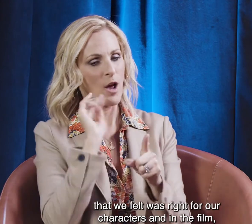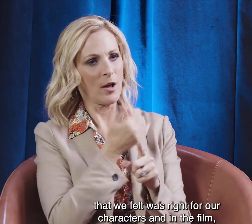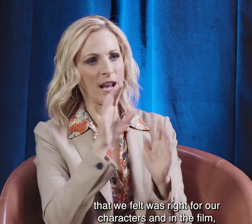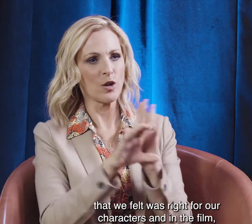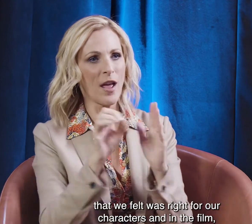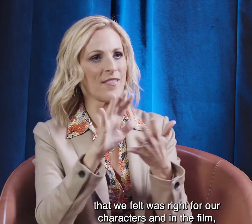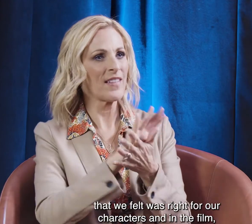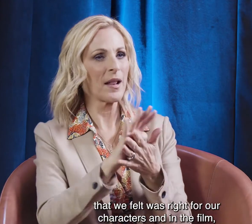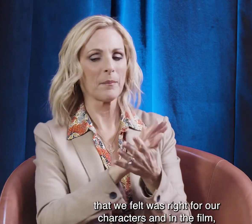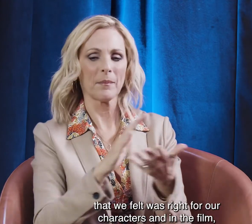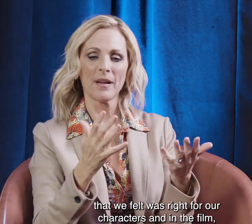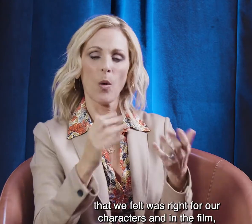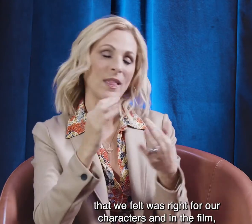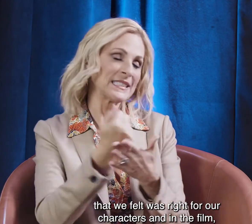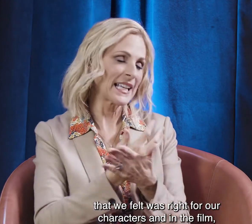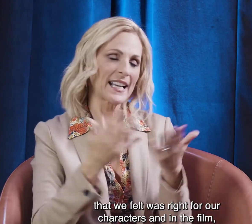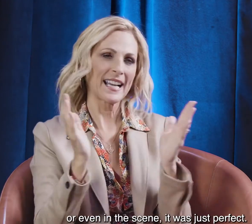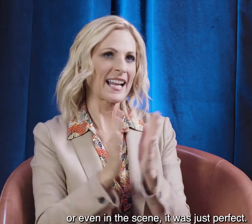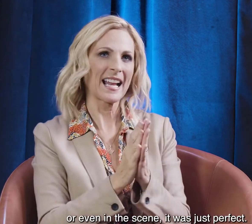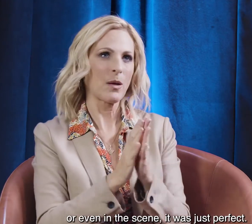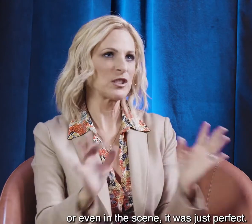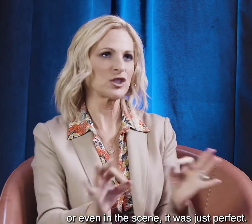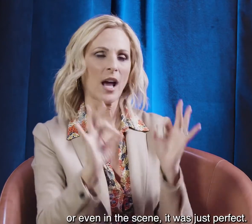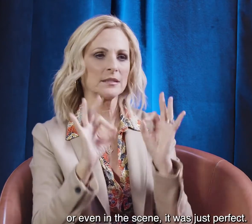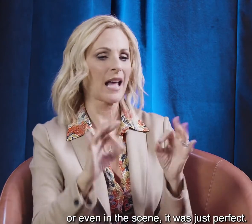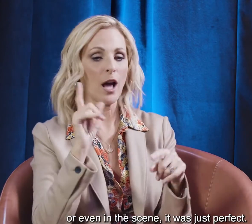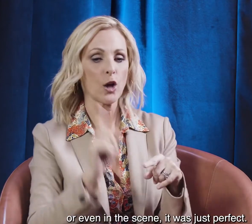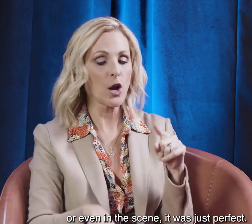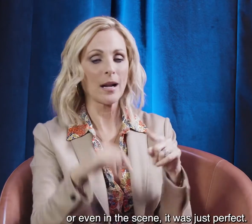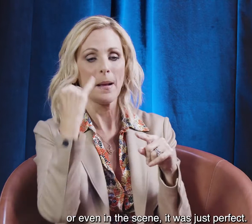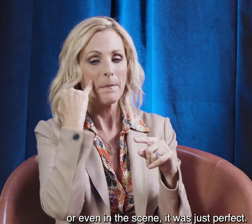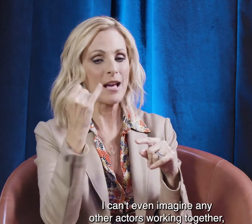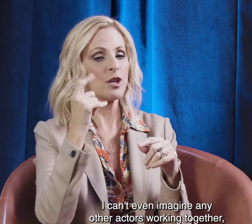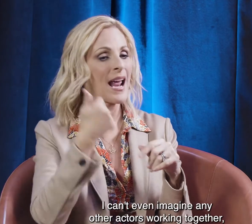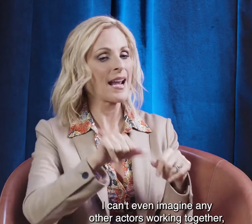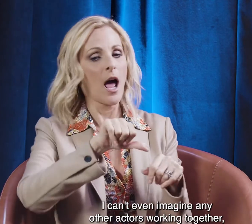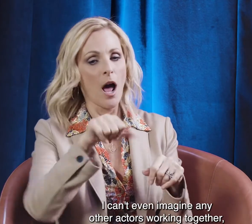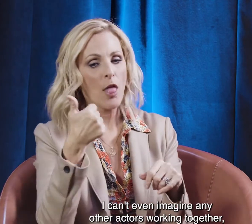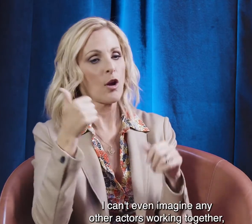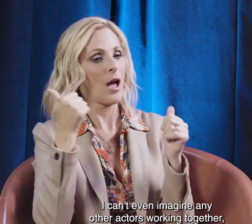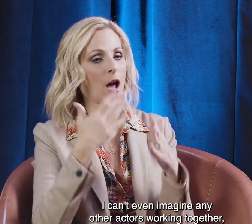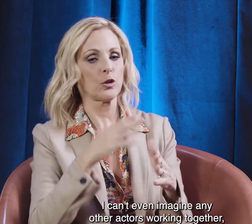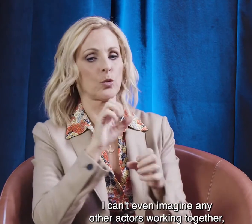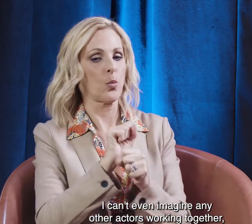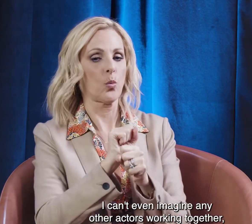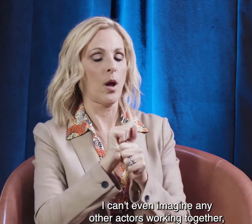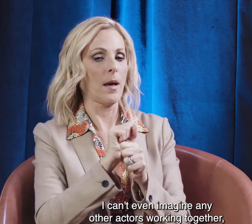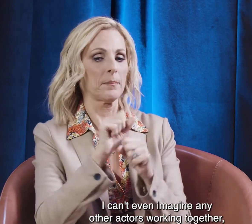felt was right for our characters and in the film, or even in the scene, it was just perfect. I can't even imagine any other